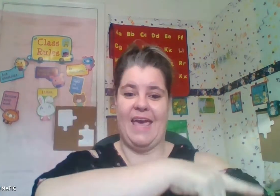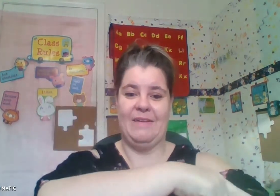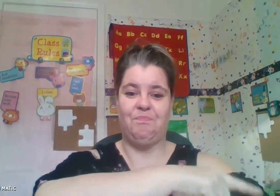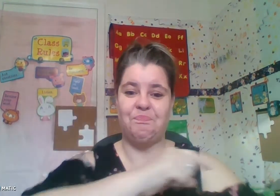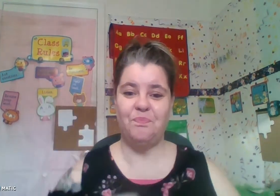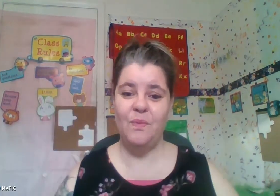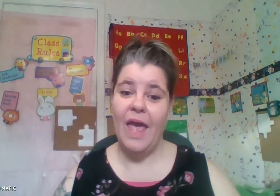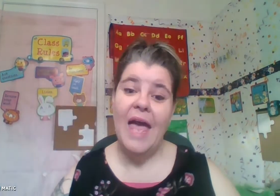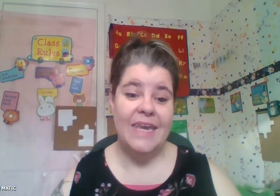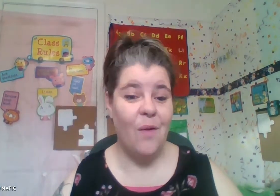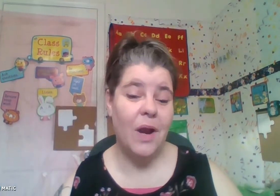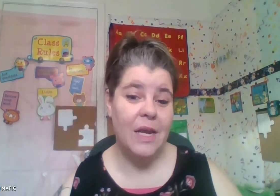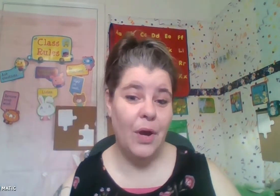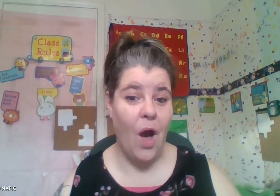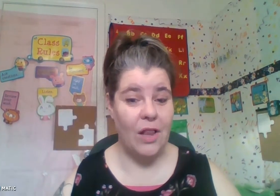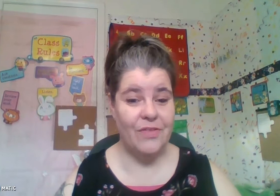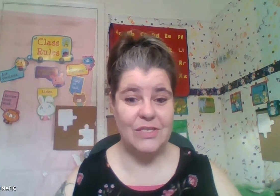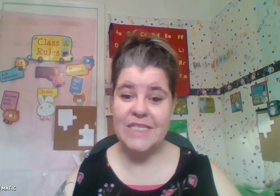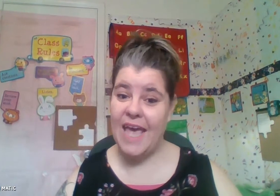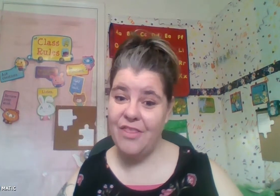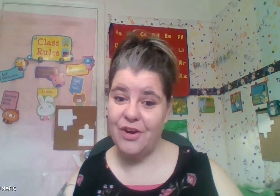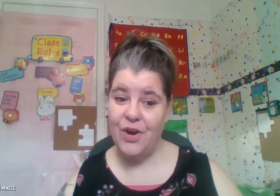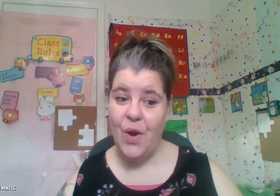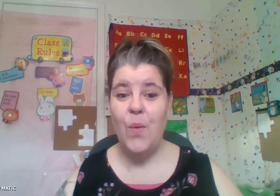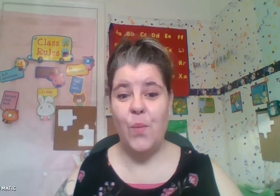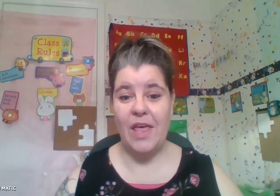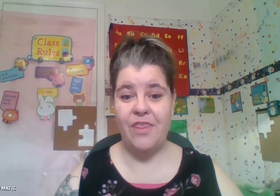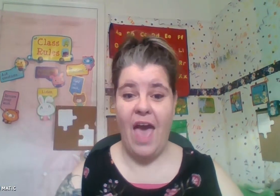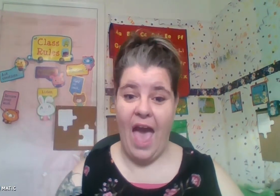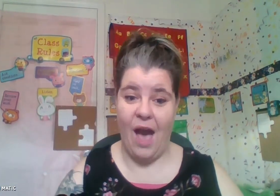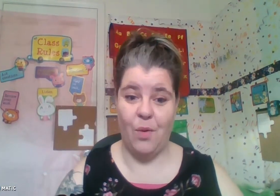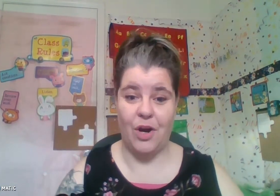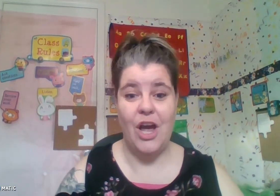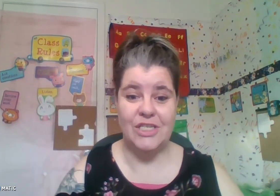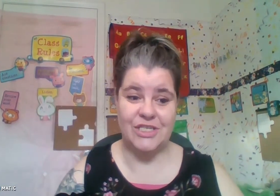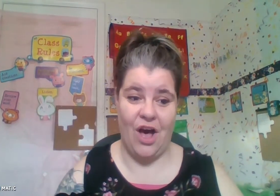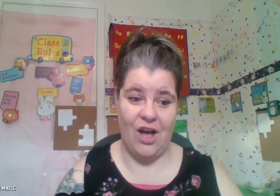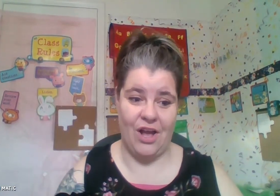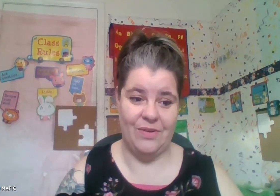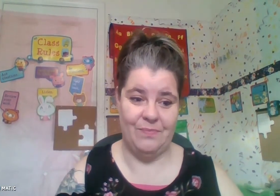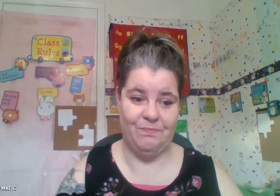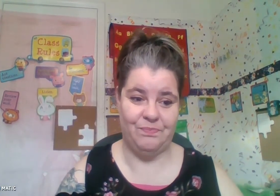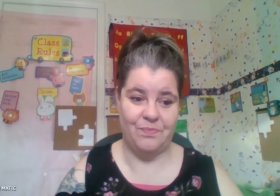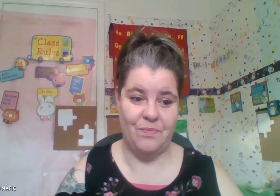weekday. Now we're going to put all of those together with our song.